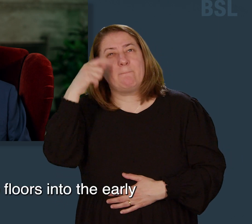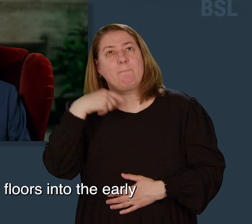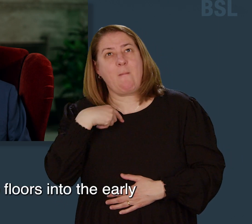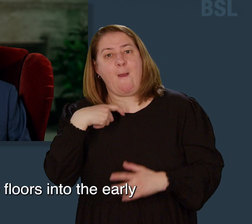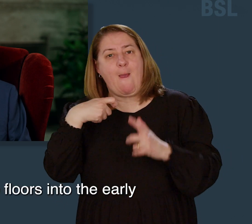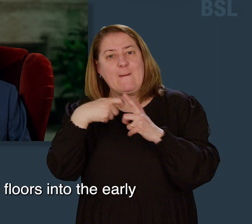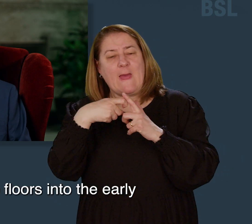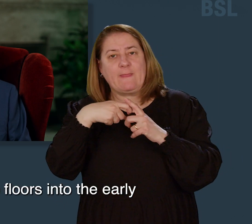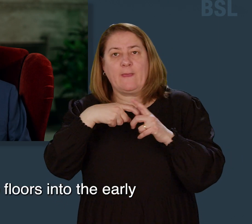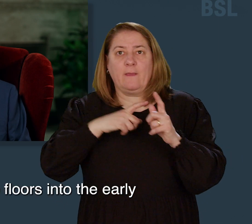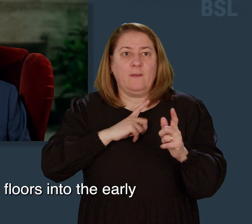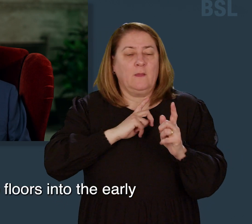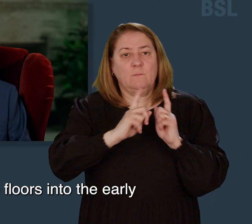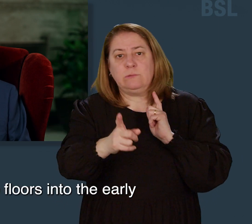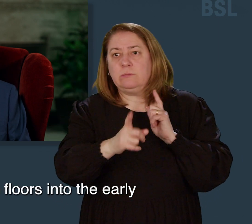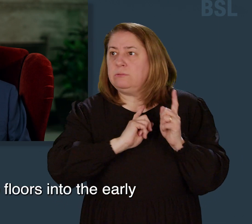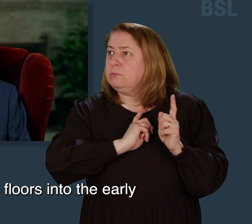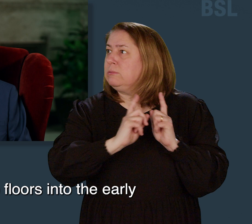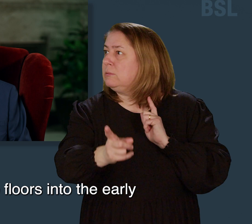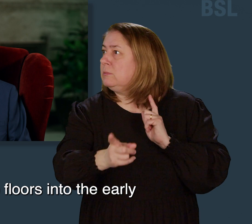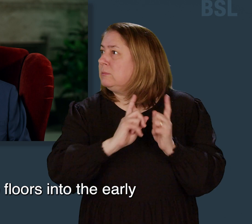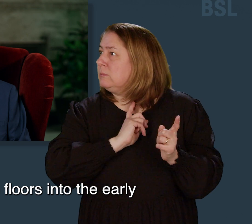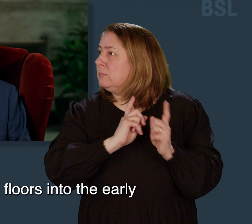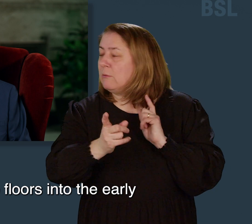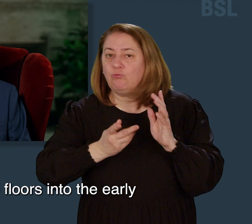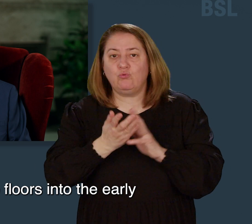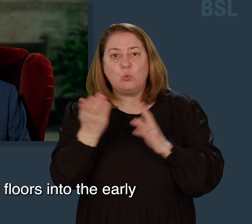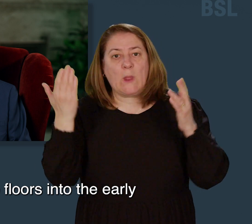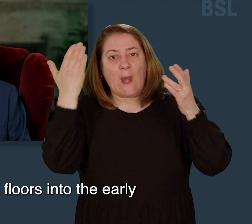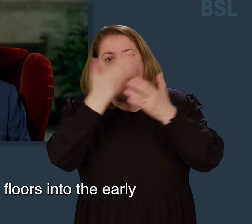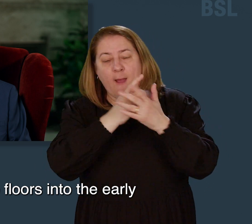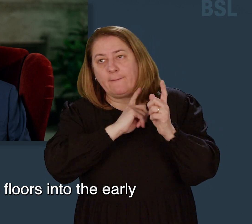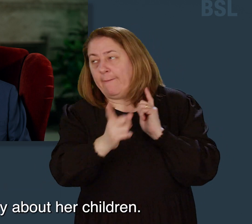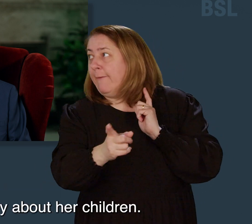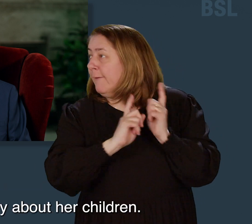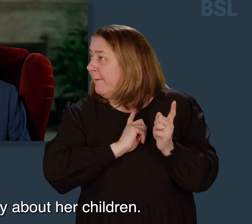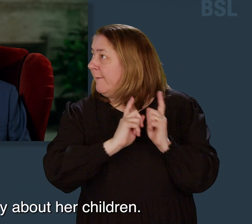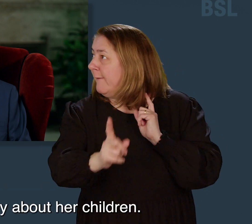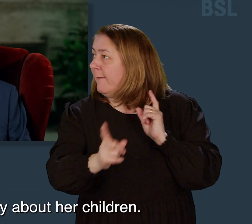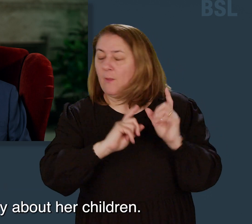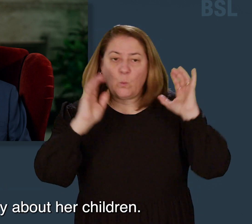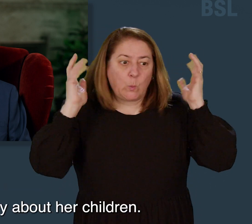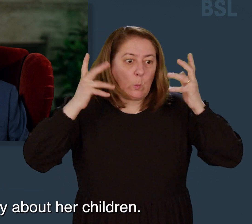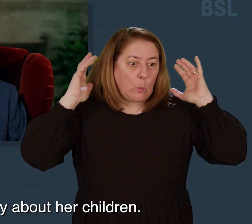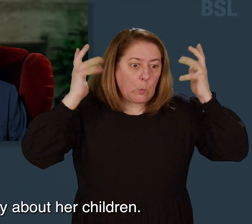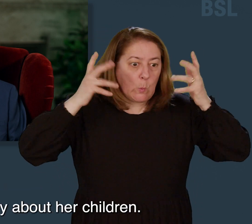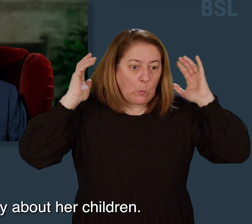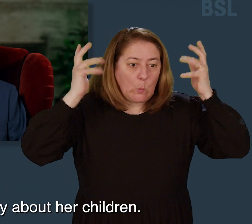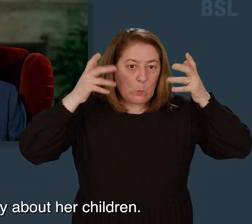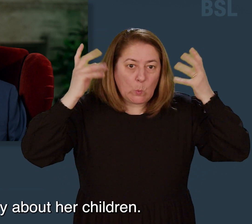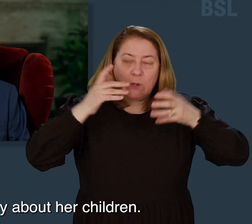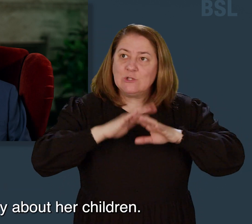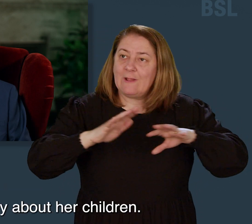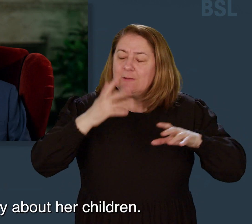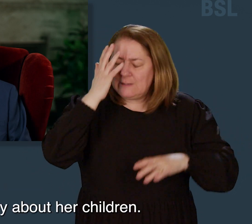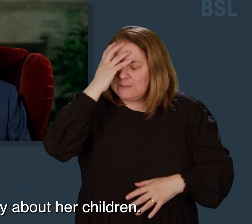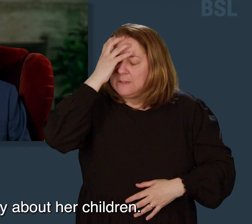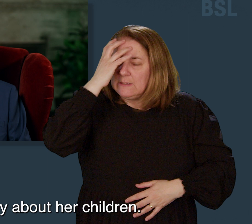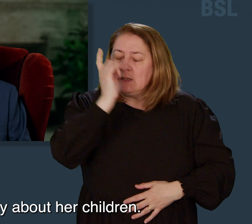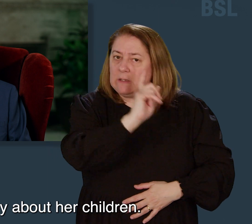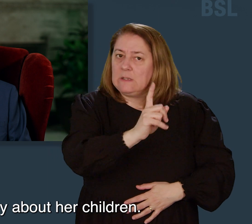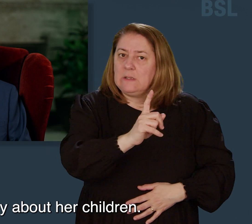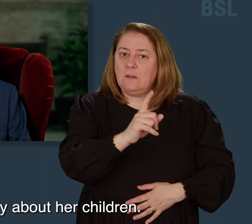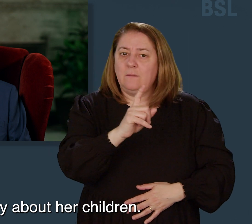I recall Kathy pacing the floors into the early hours of the morning with worry about her